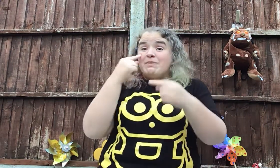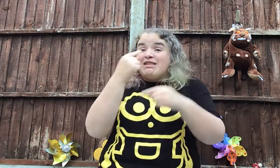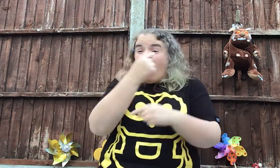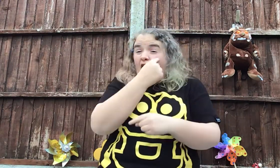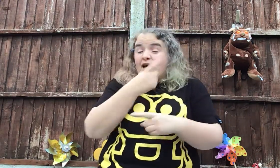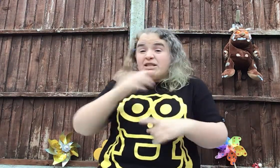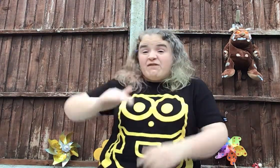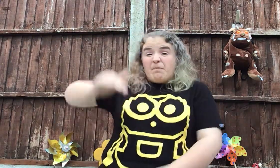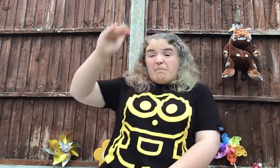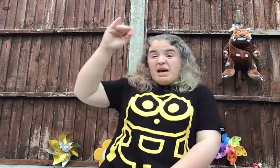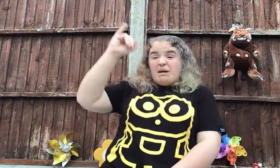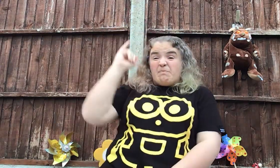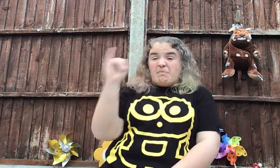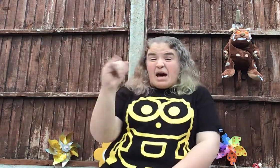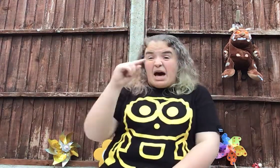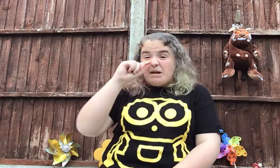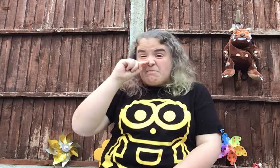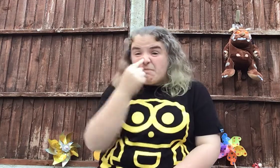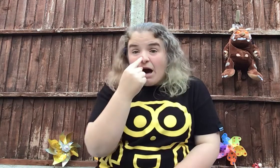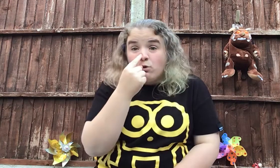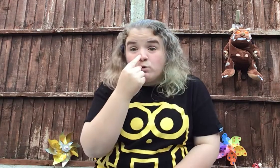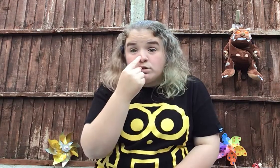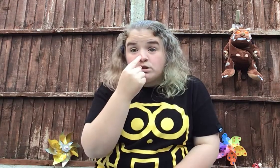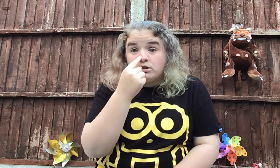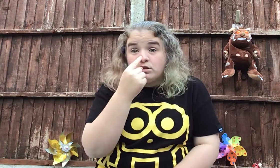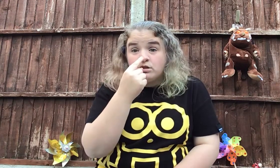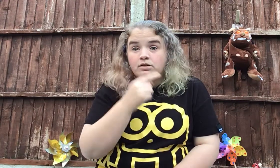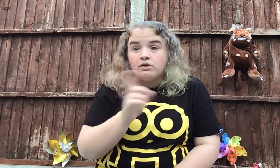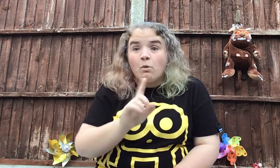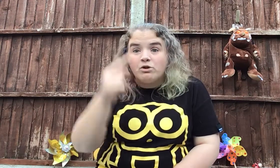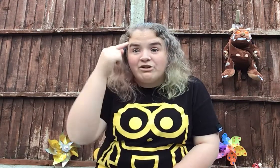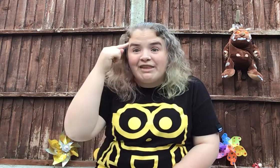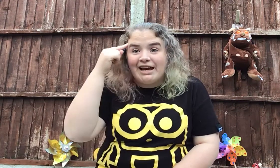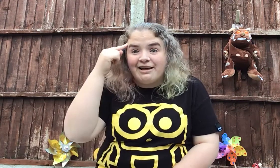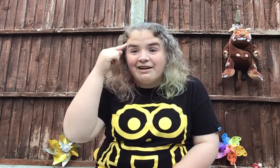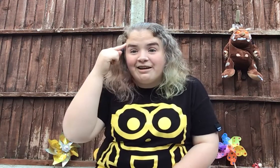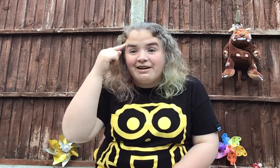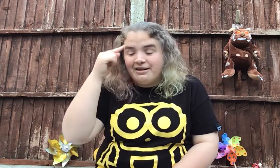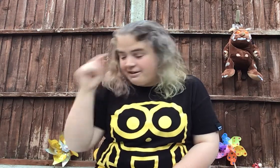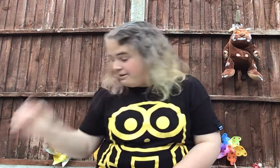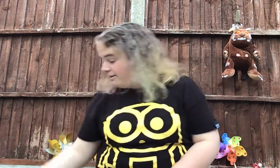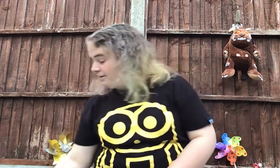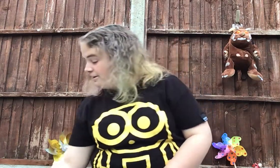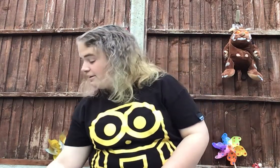the eyes of the big bad mouse? What do you think?